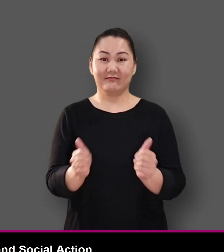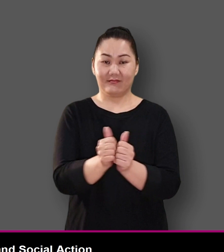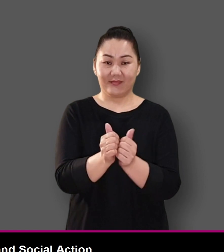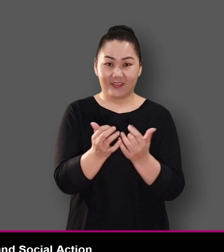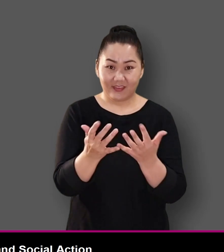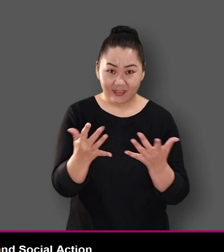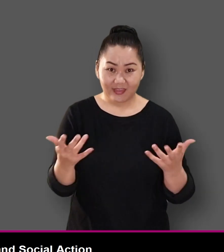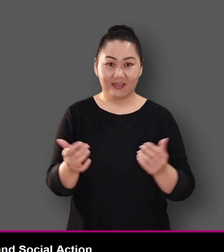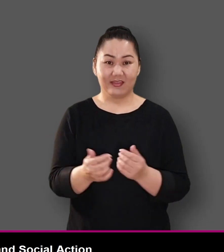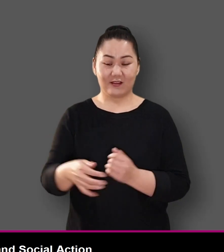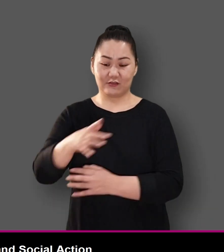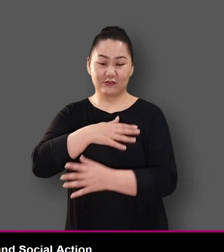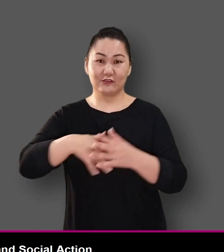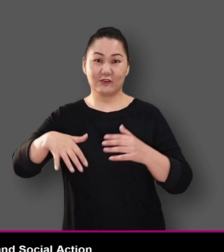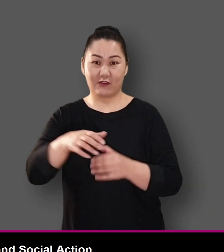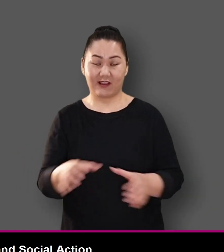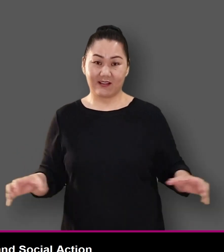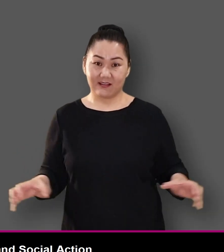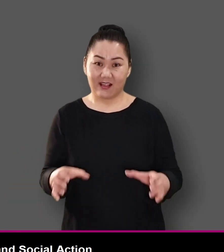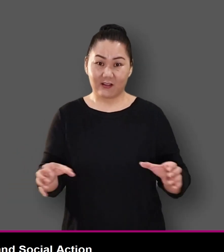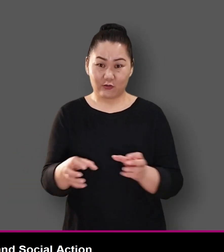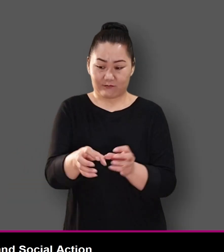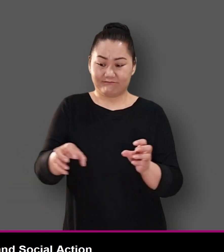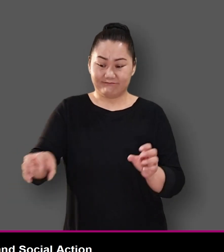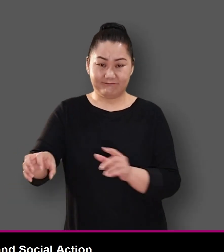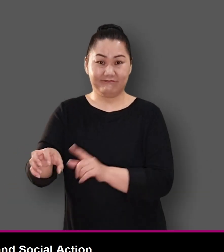of Gender and Social Action